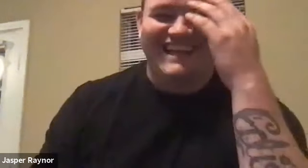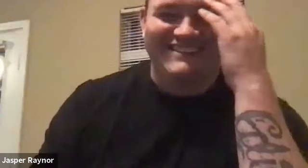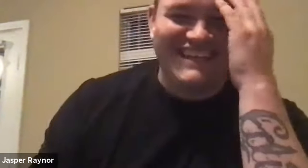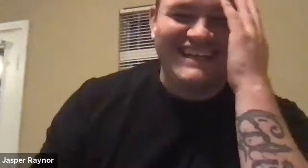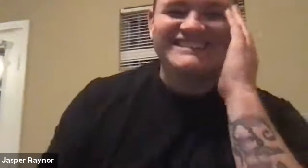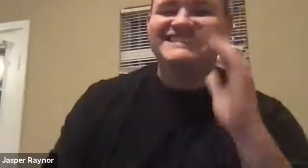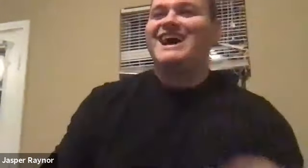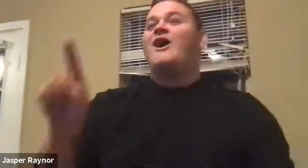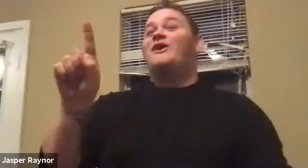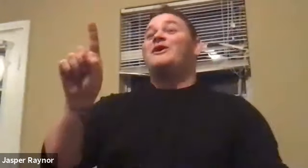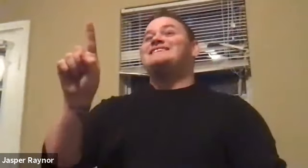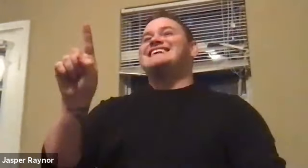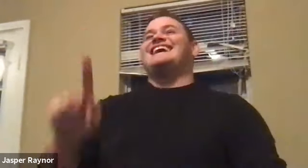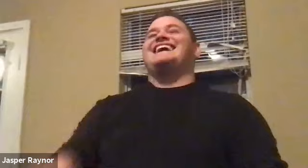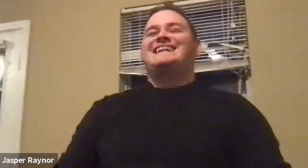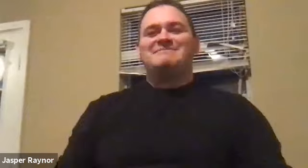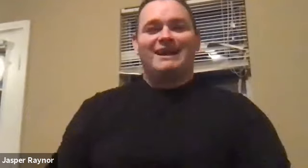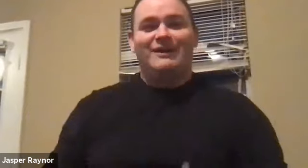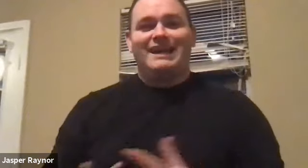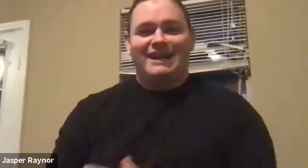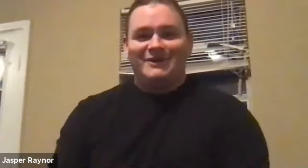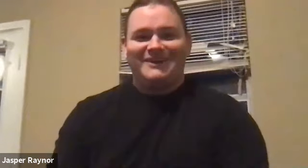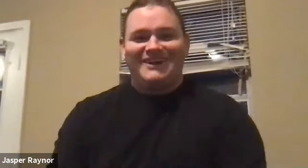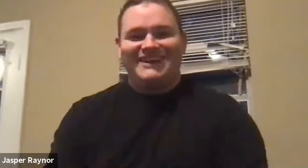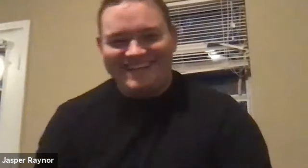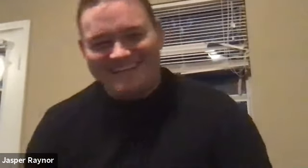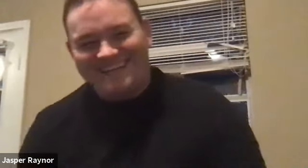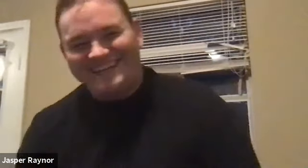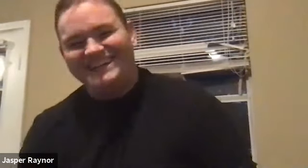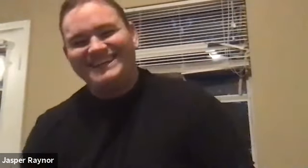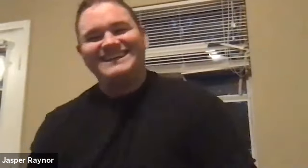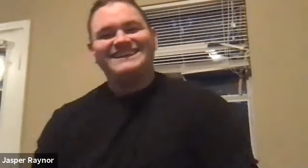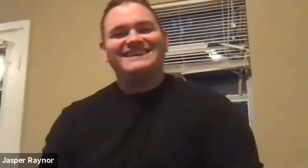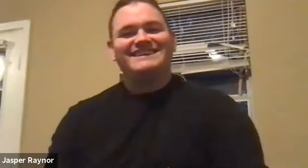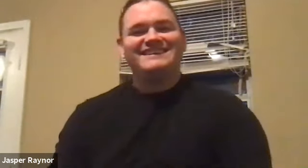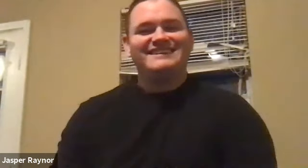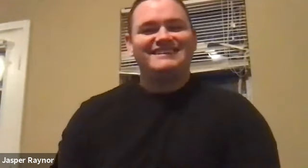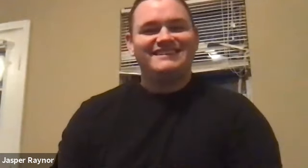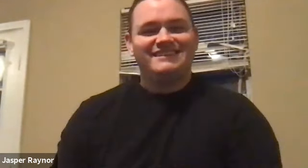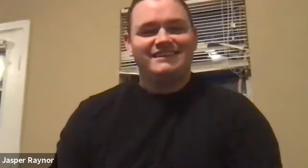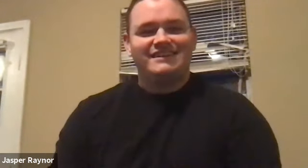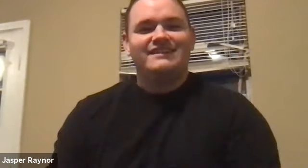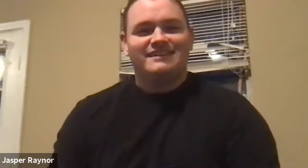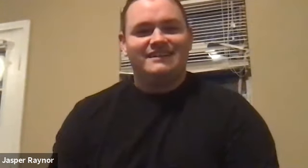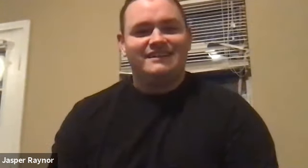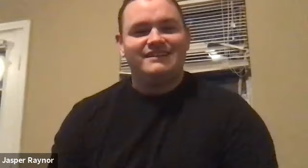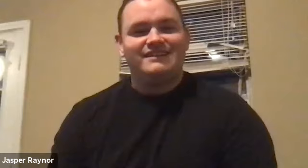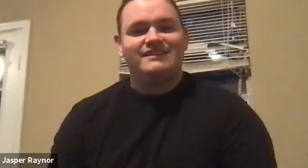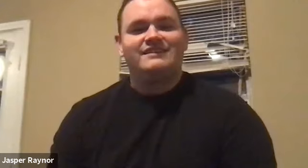telling me. She was No, like, so hold on yes. 1 second. I'm like, hold on. So you asked me if I like learning, right? You Learning